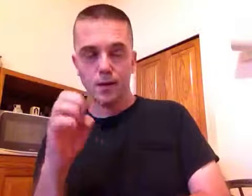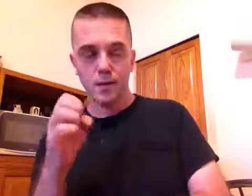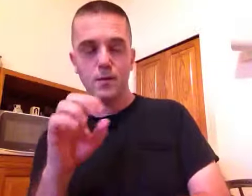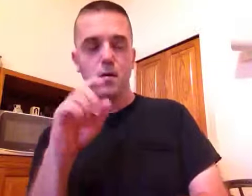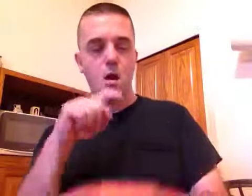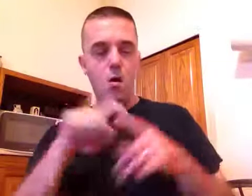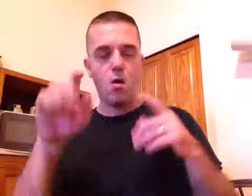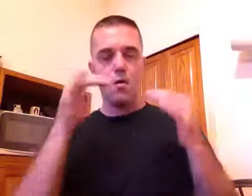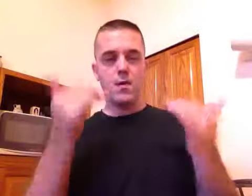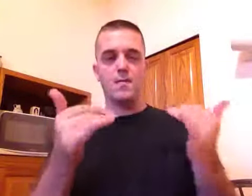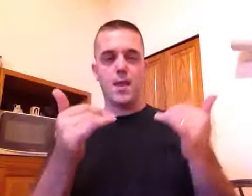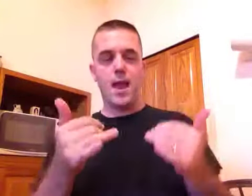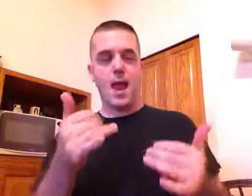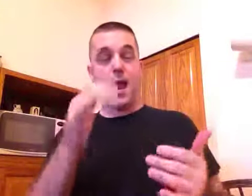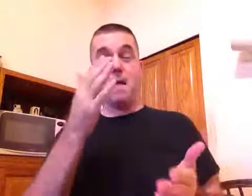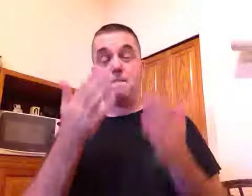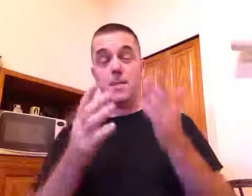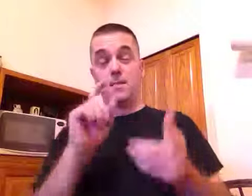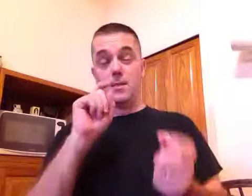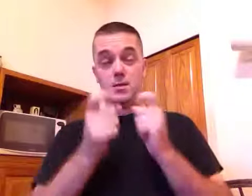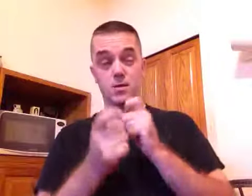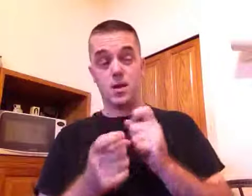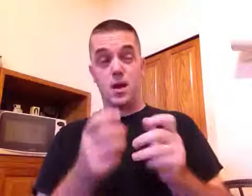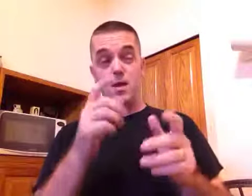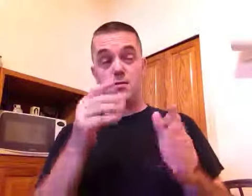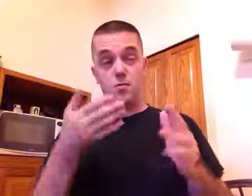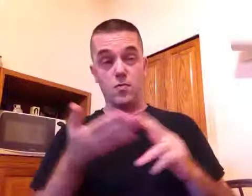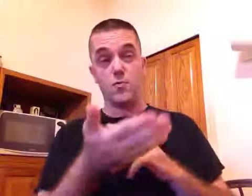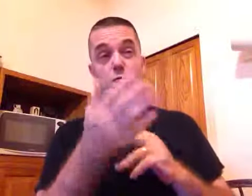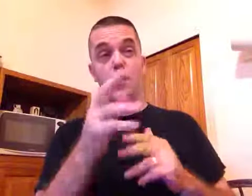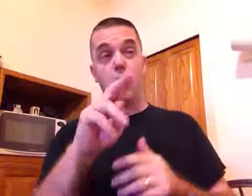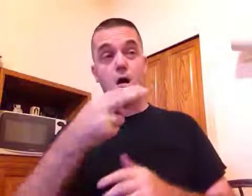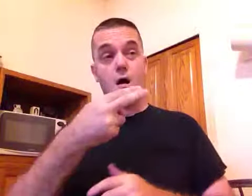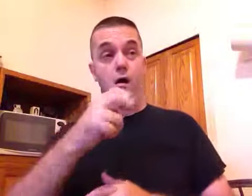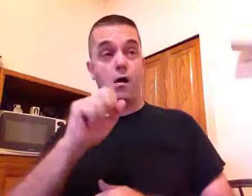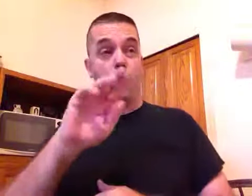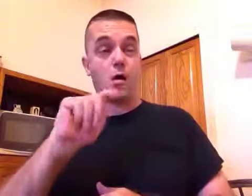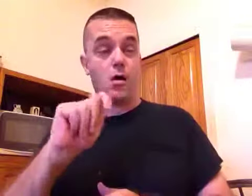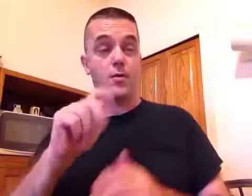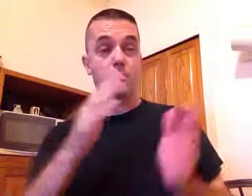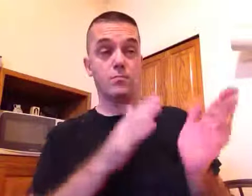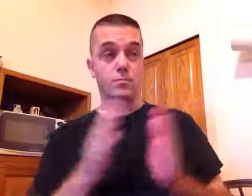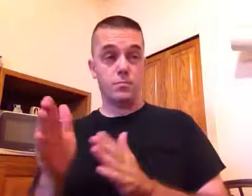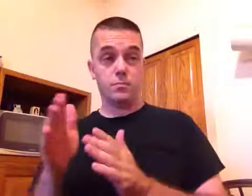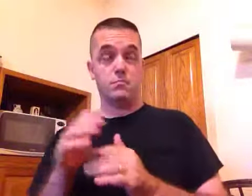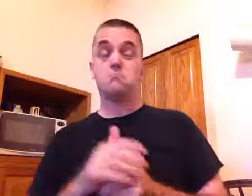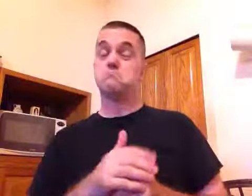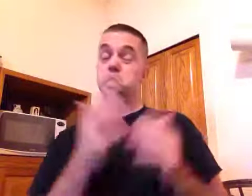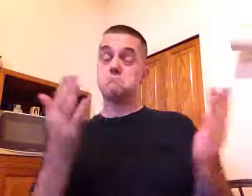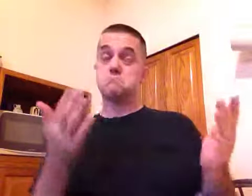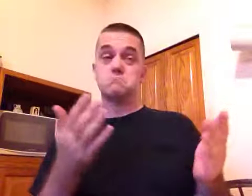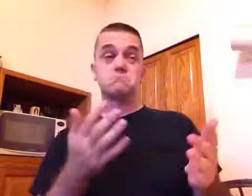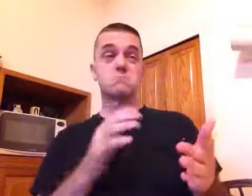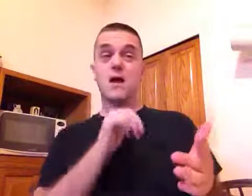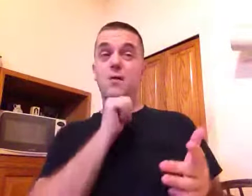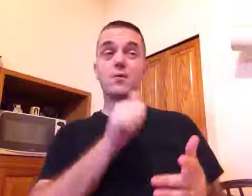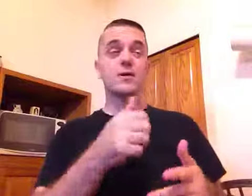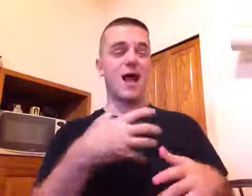along those lines. Be a lot better than the rate you've got now. But I would stay away from trying to hire some company to fix your